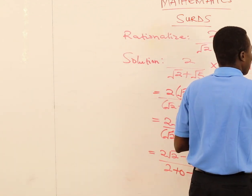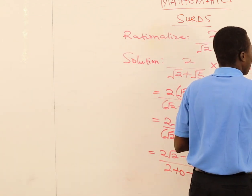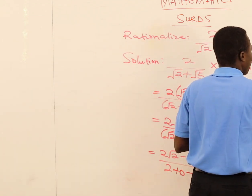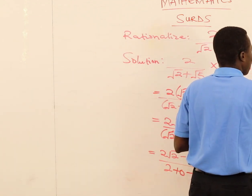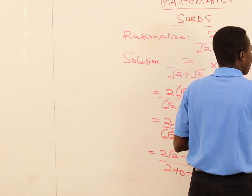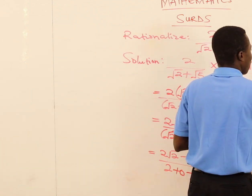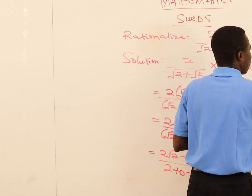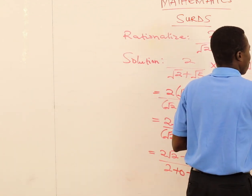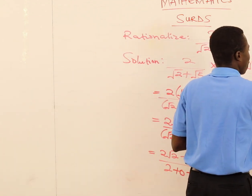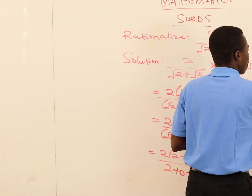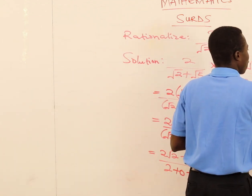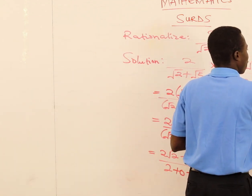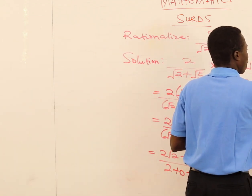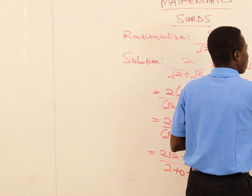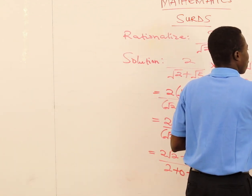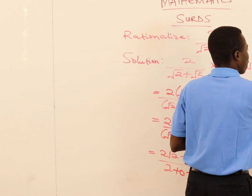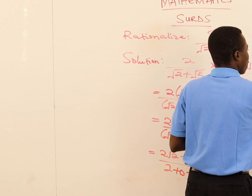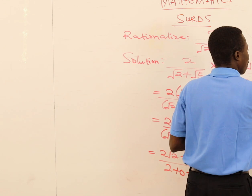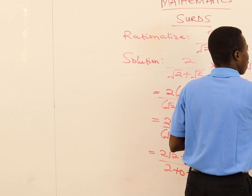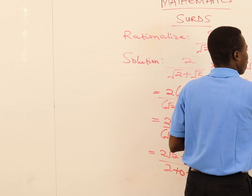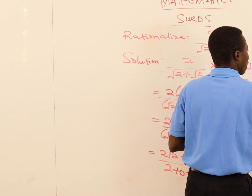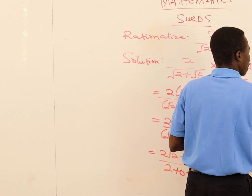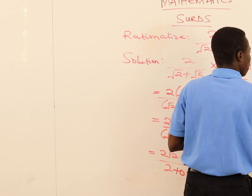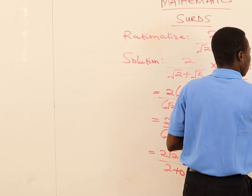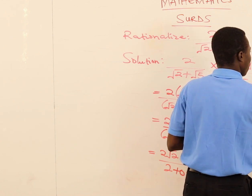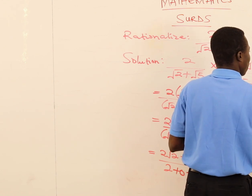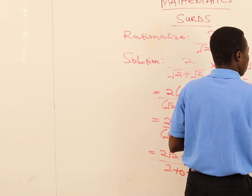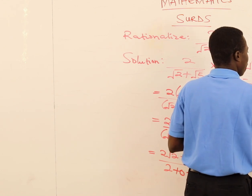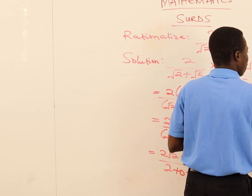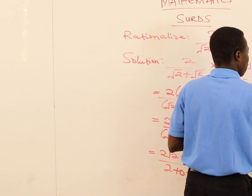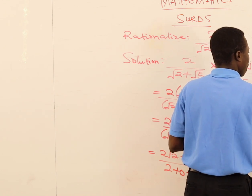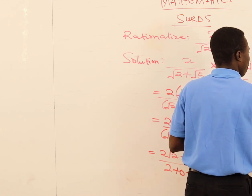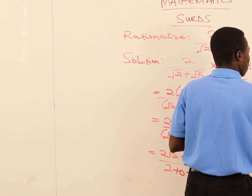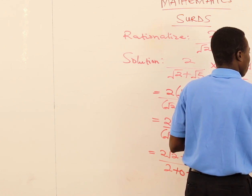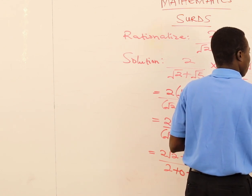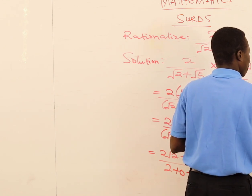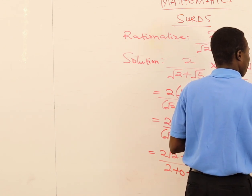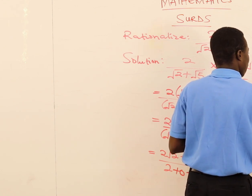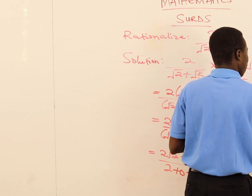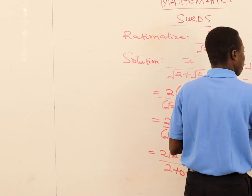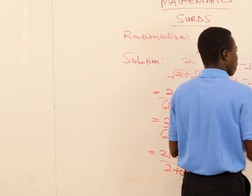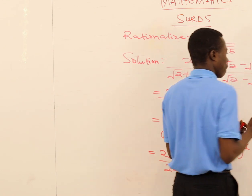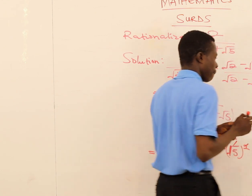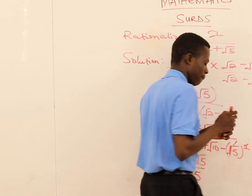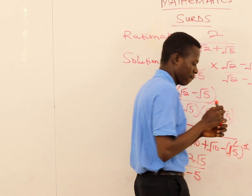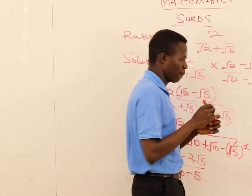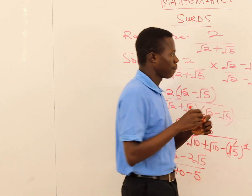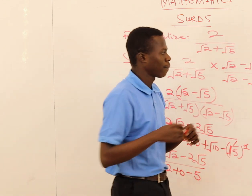negative 3. Negative 3. So we are going to have 2 square root of 2 minus 2 square root of